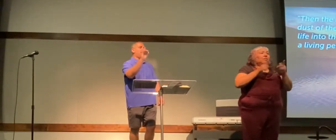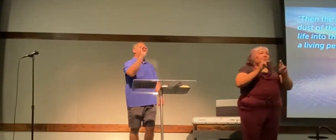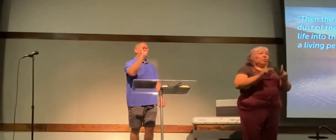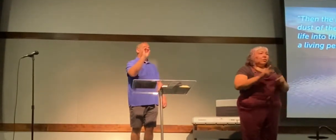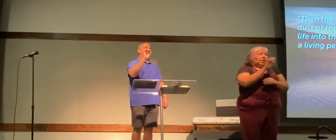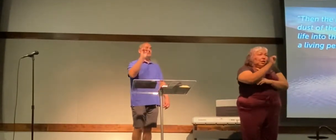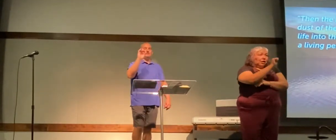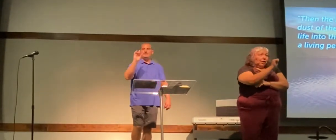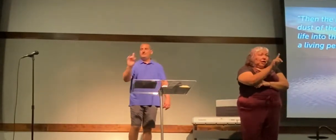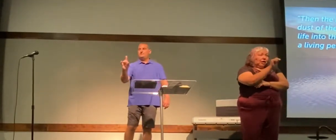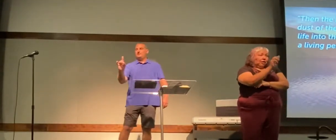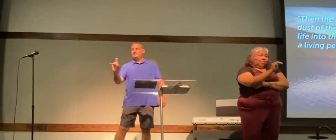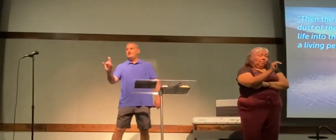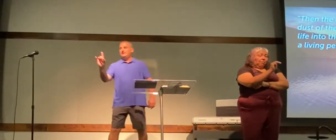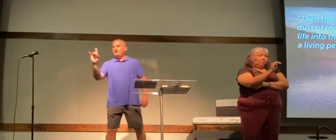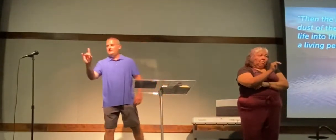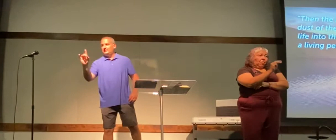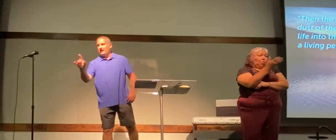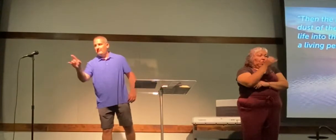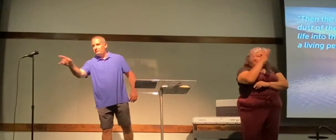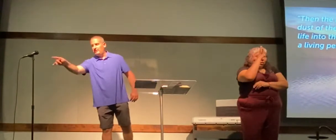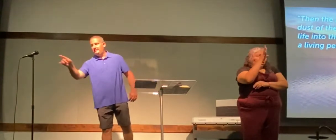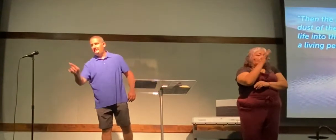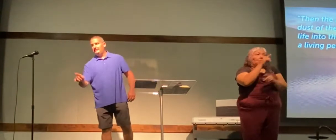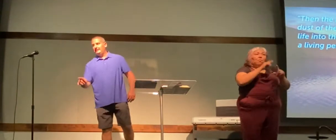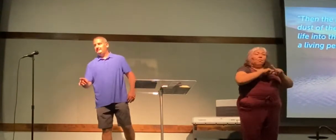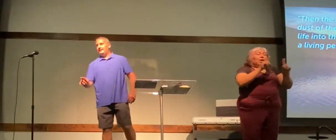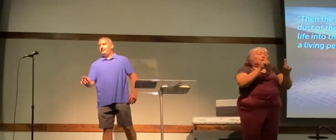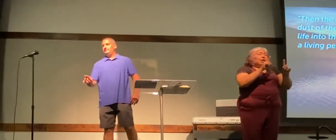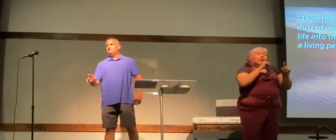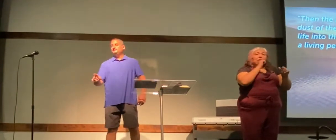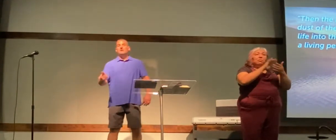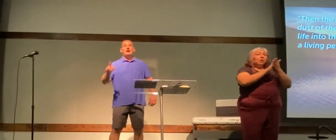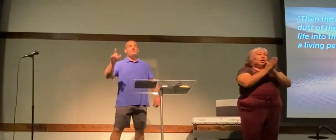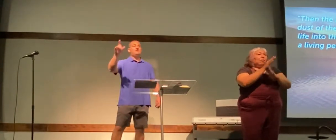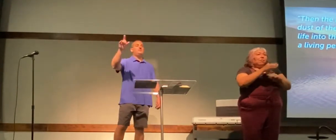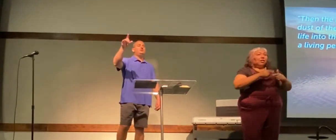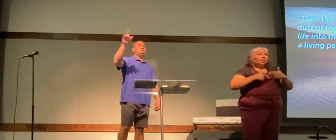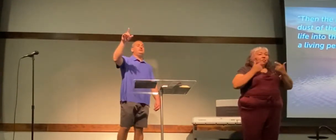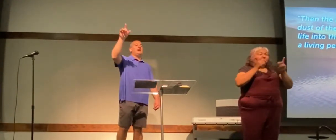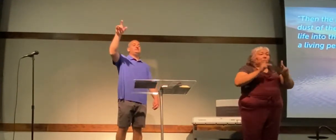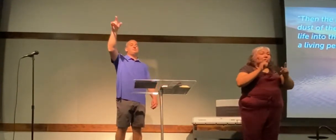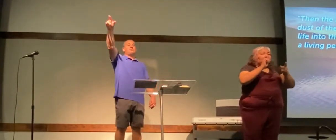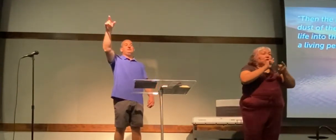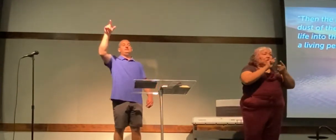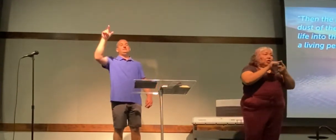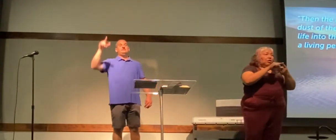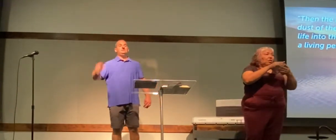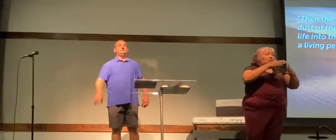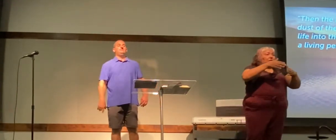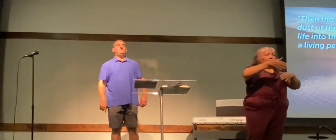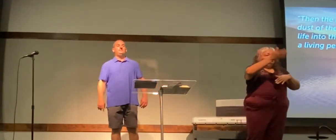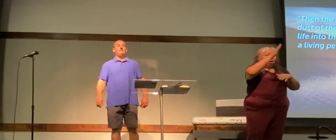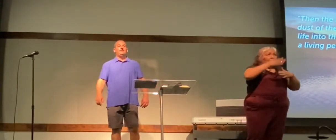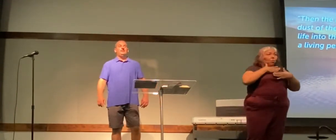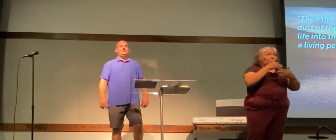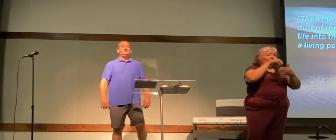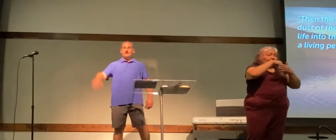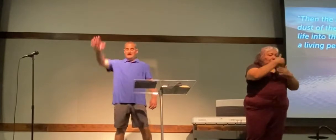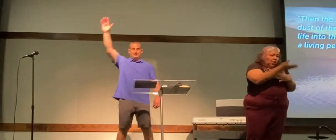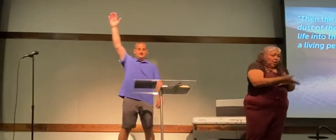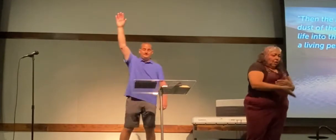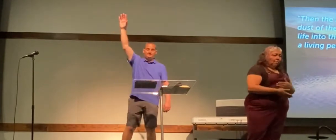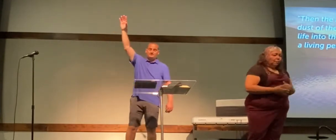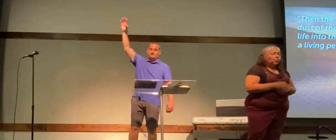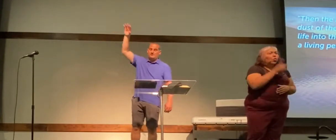created, but didn't become a living person until God breathed it into him. How many of you need God to breathe into you?